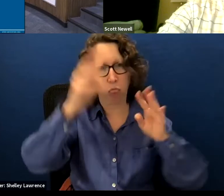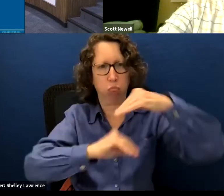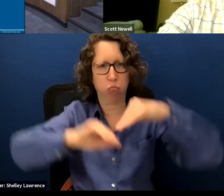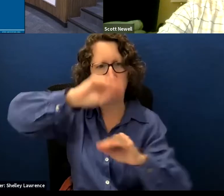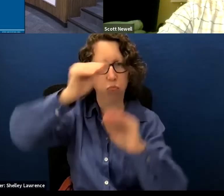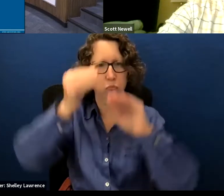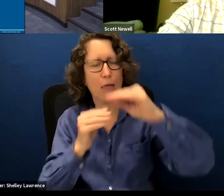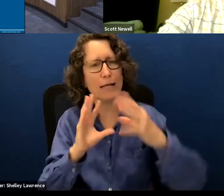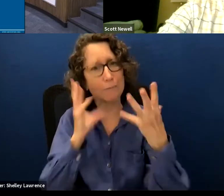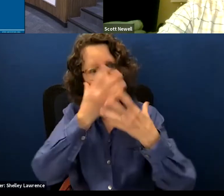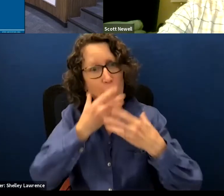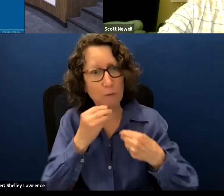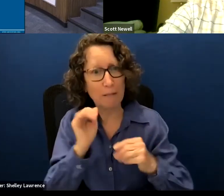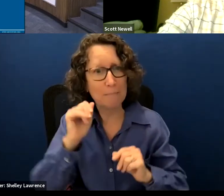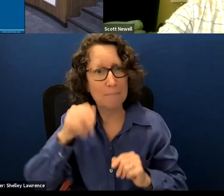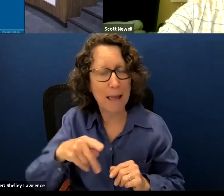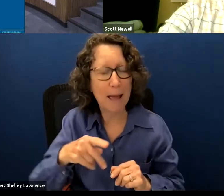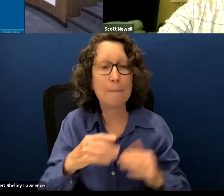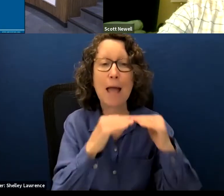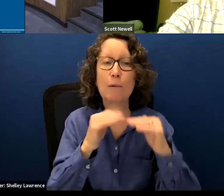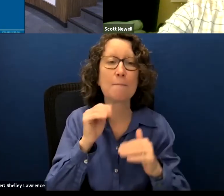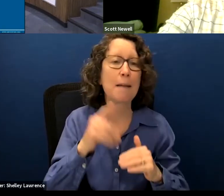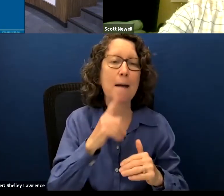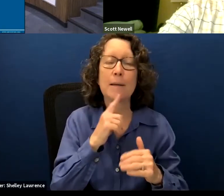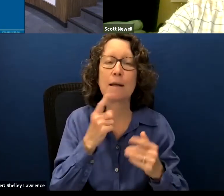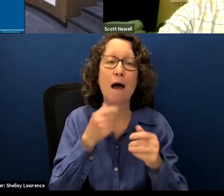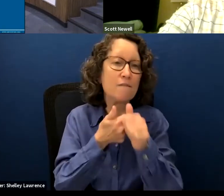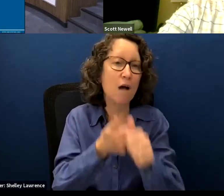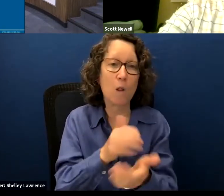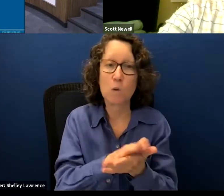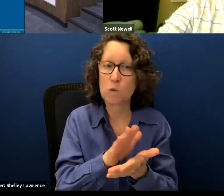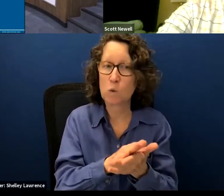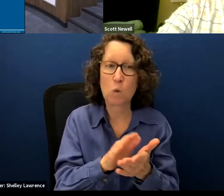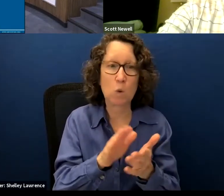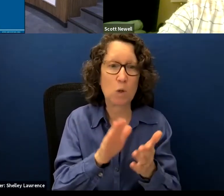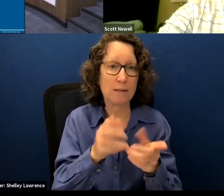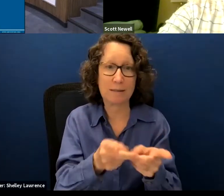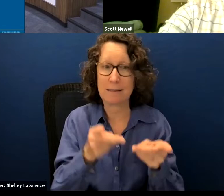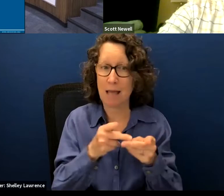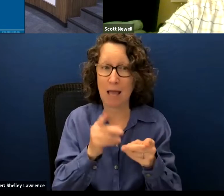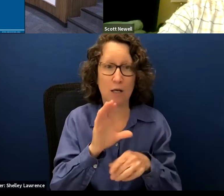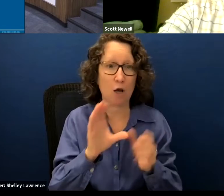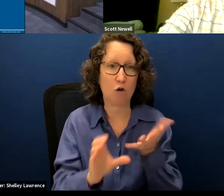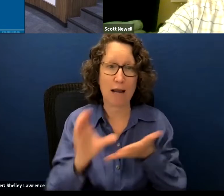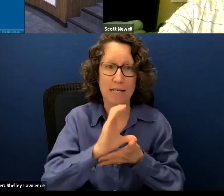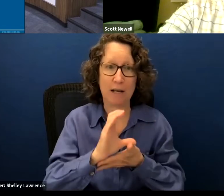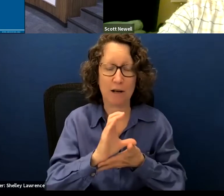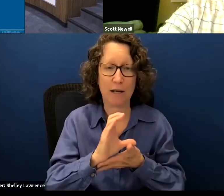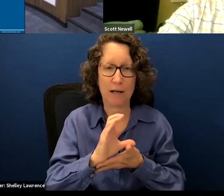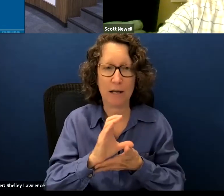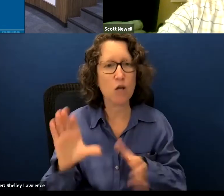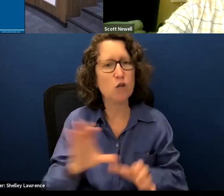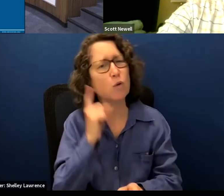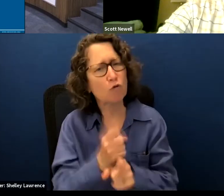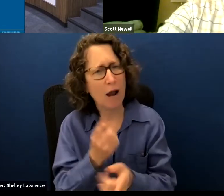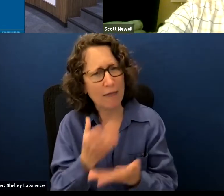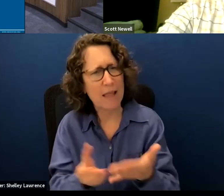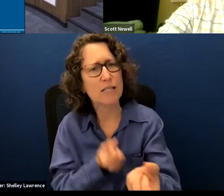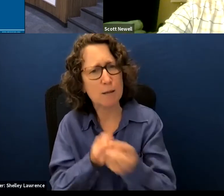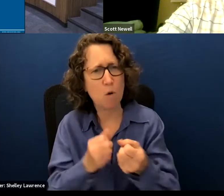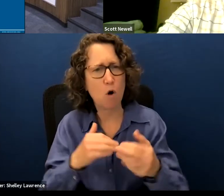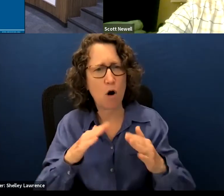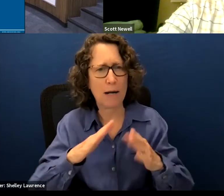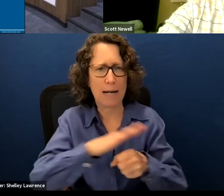actually a beautiful map. The equity map did not follow the school sites criteria. They created a better map. Do the right thing, support